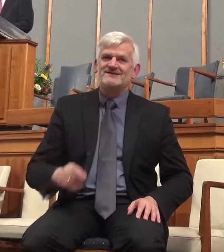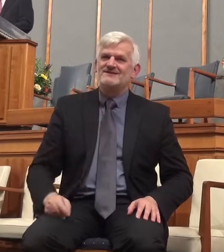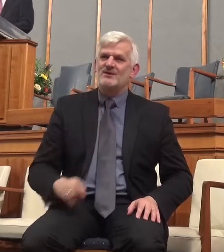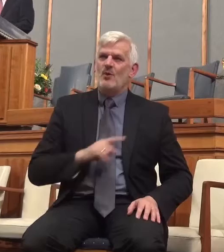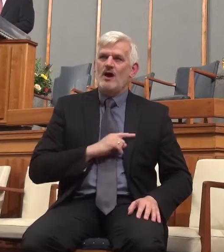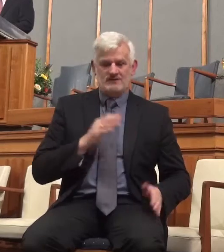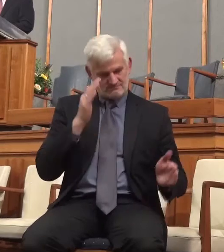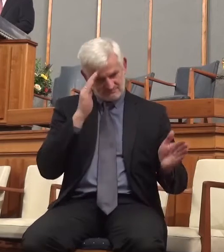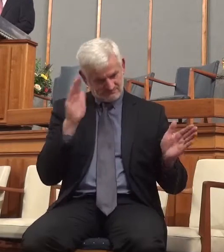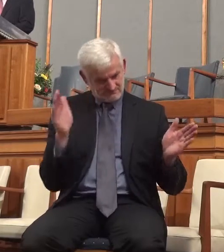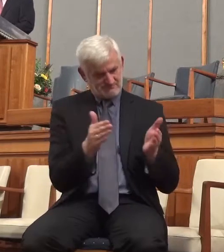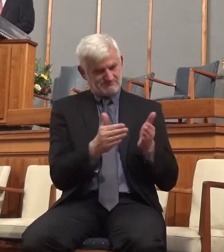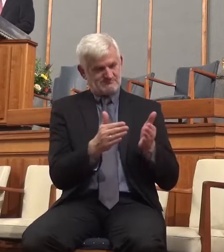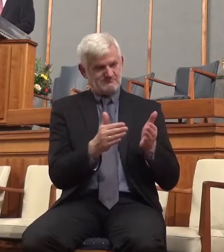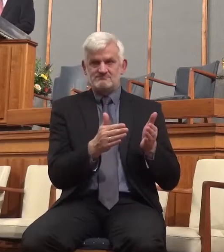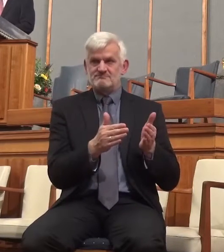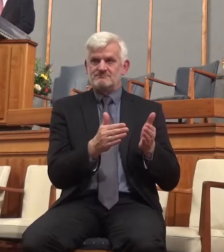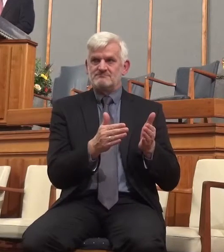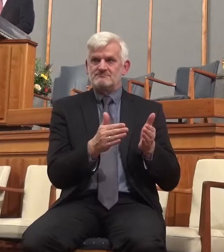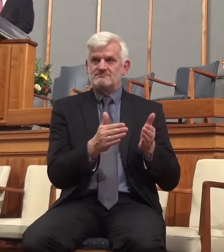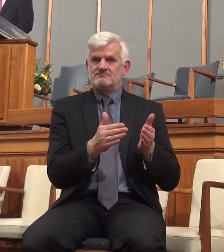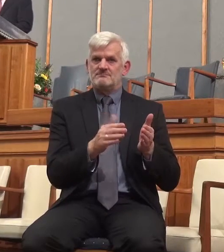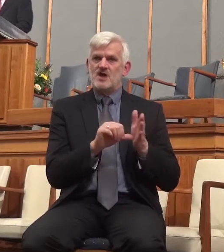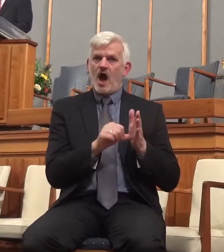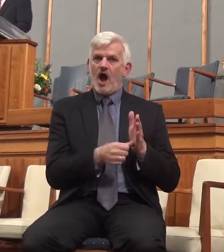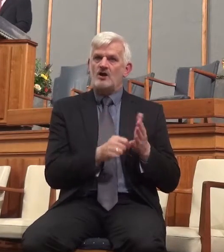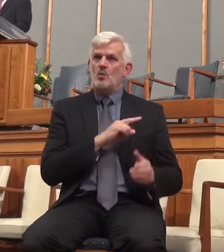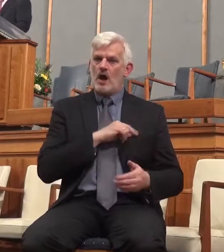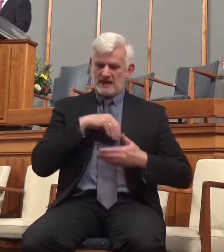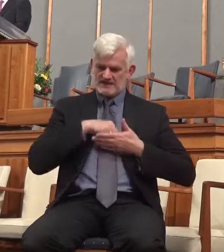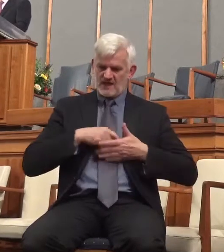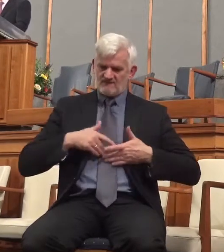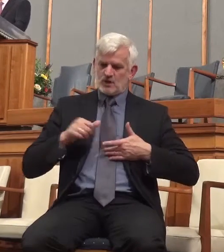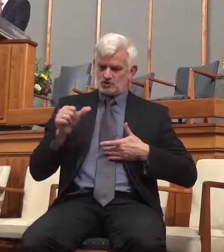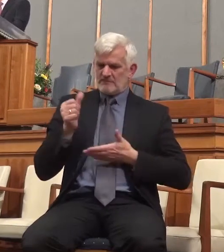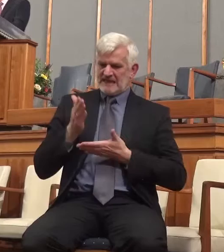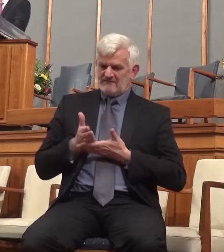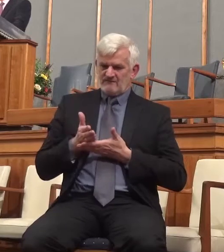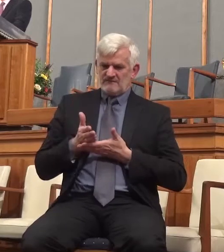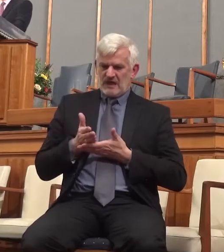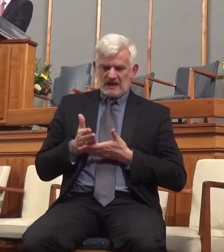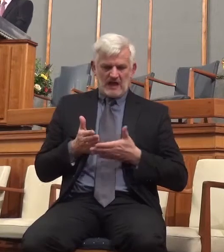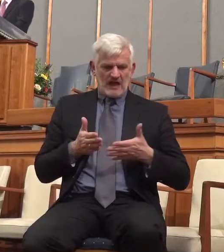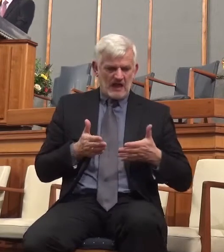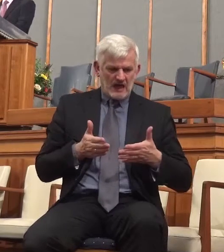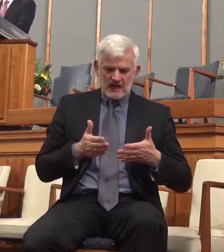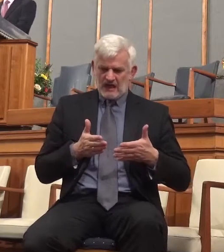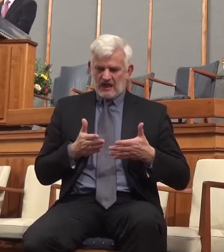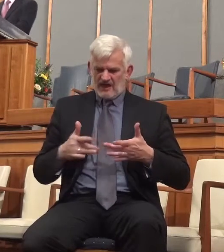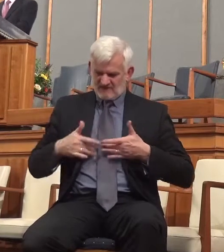very strong inner instinct to believe. And you have to dismiss that and bludgeon that out